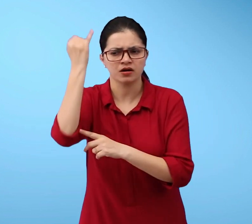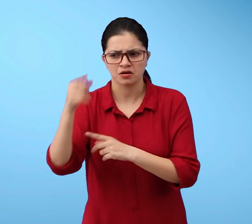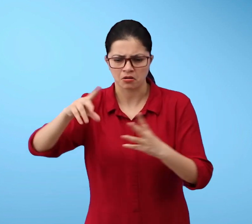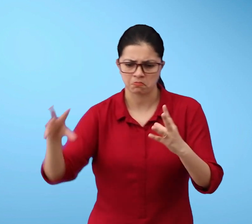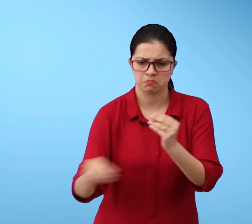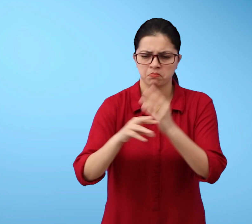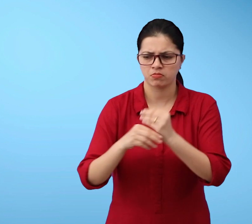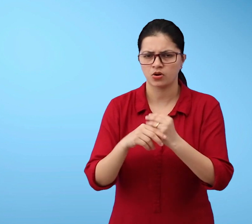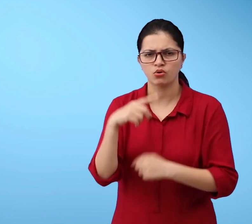Shankaracharya.